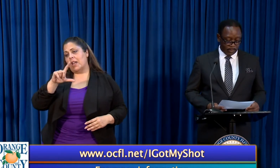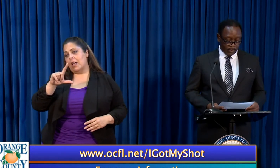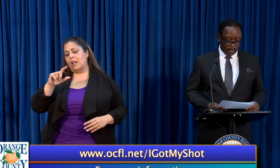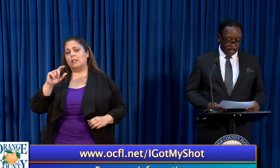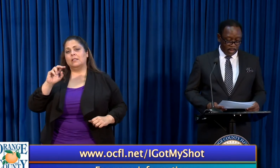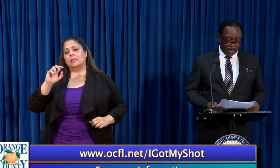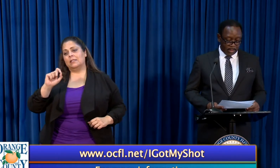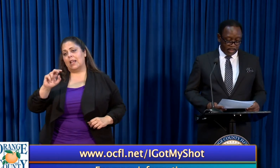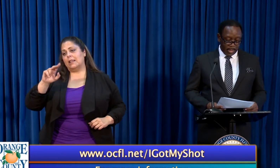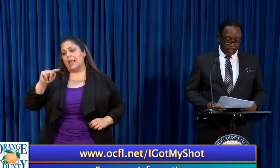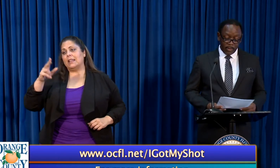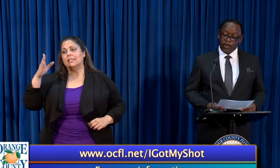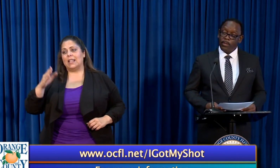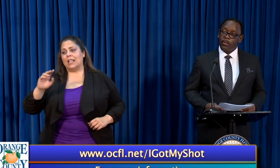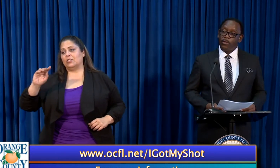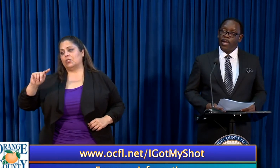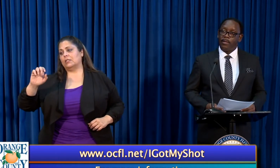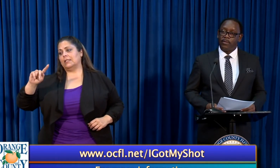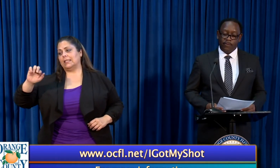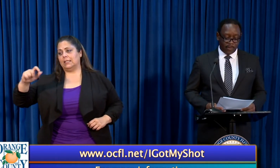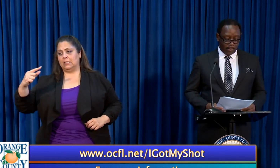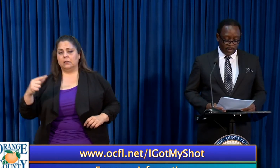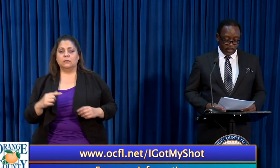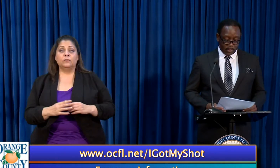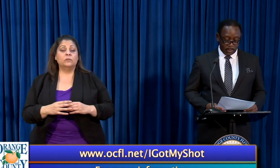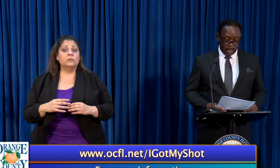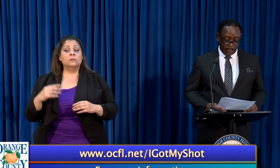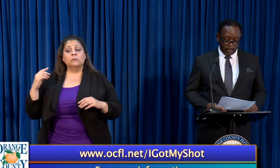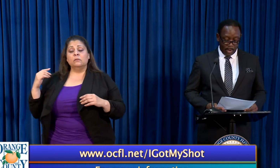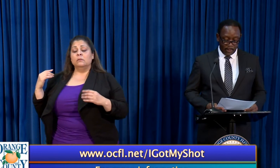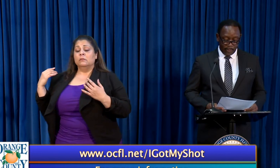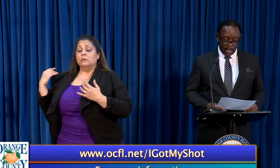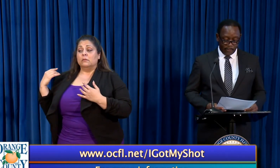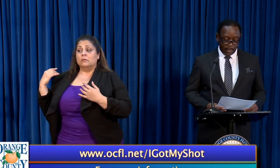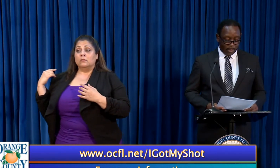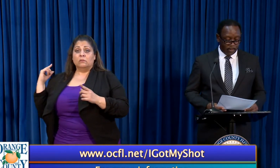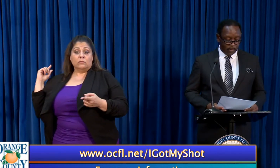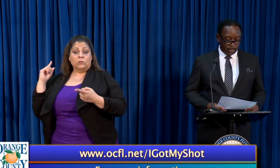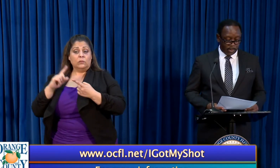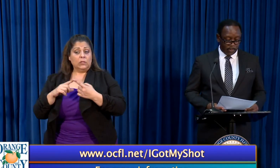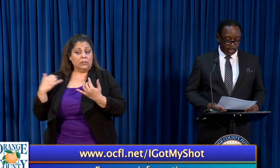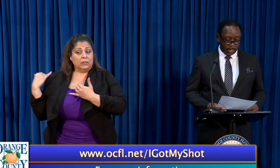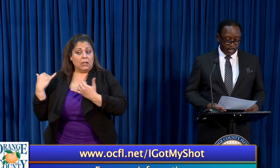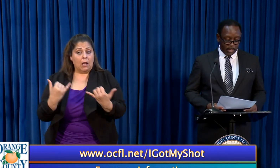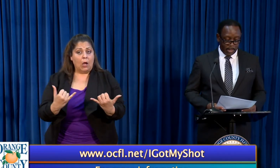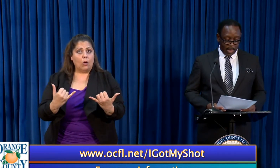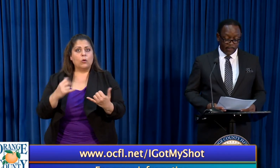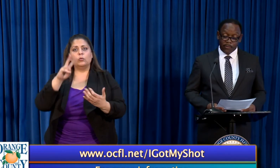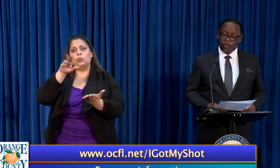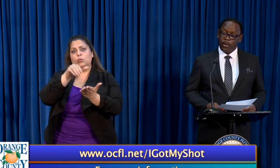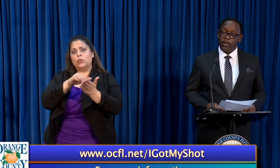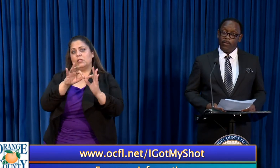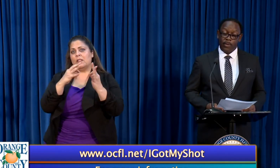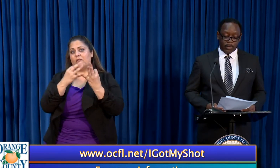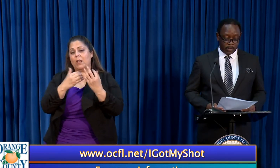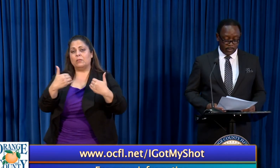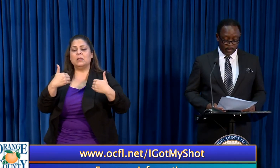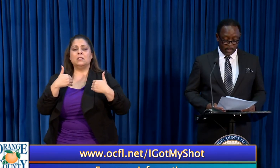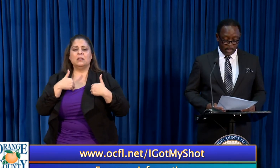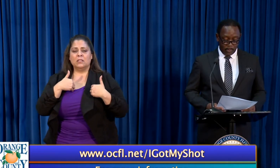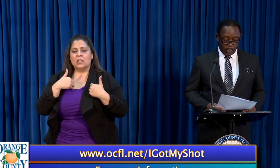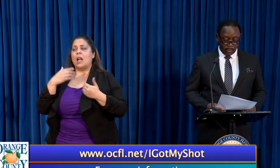ocfl.net/testing. To date, nearly 2,000 families have qualified for help with their rent and have avoided